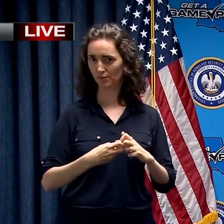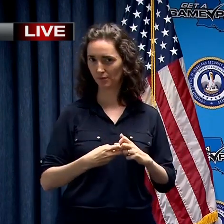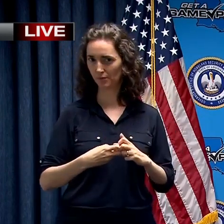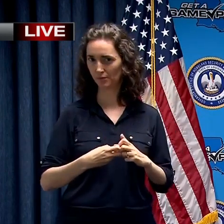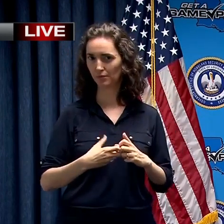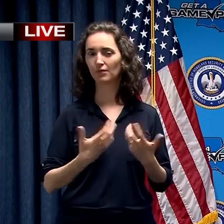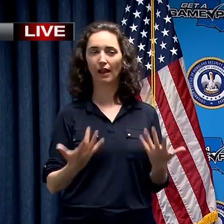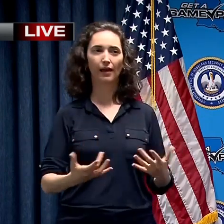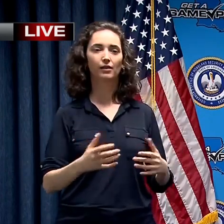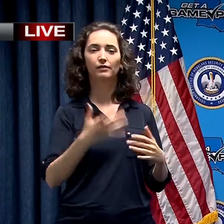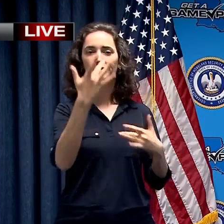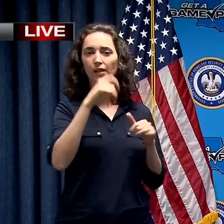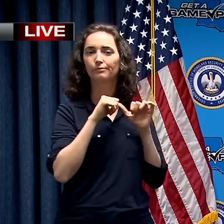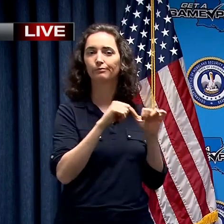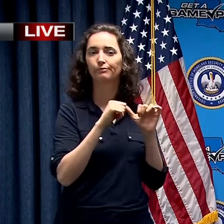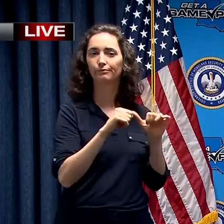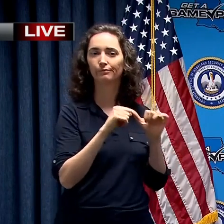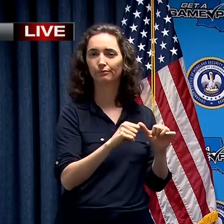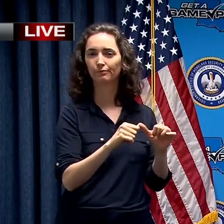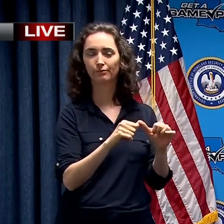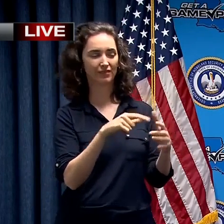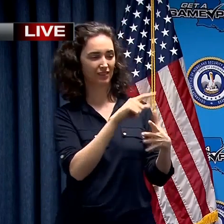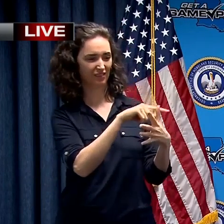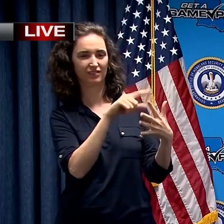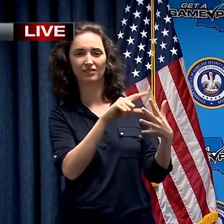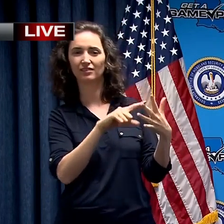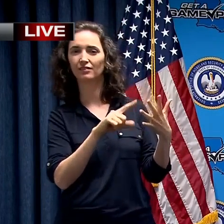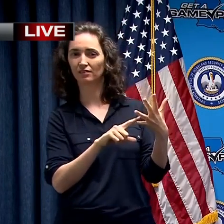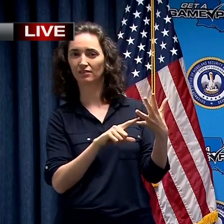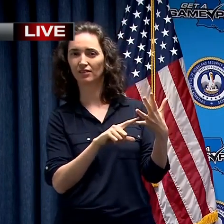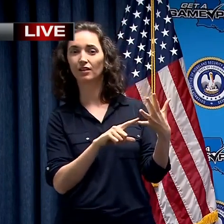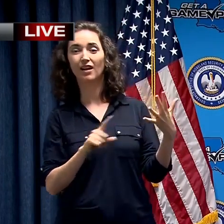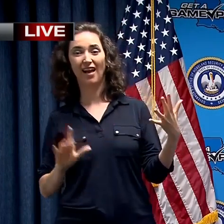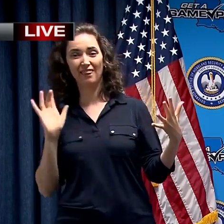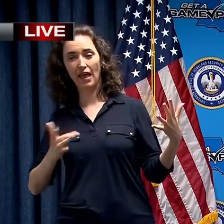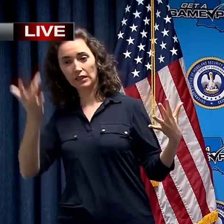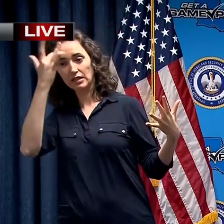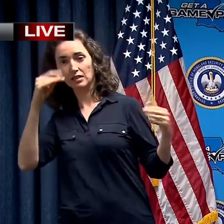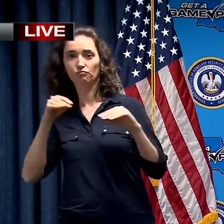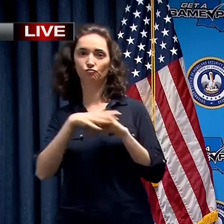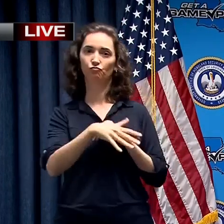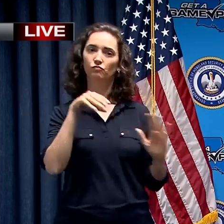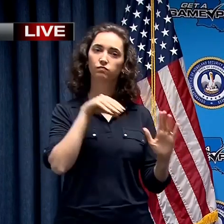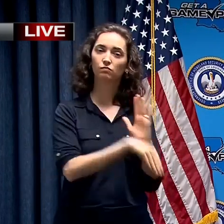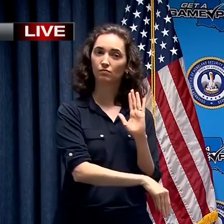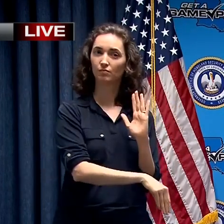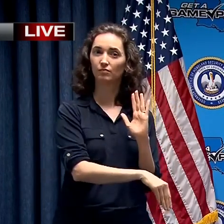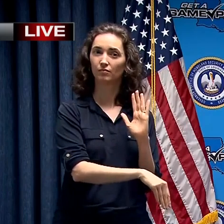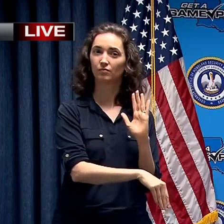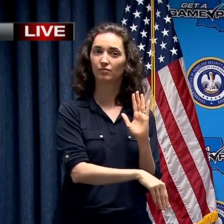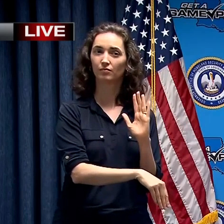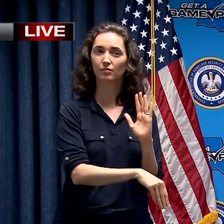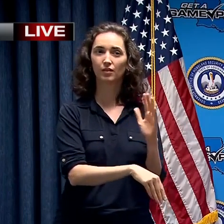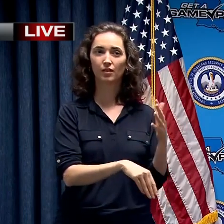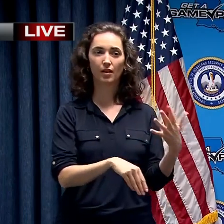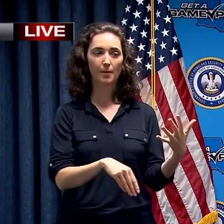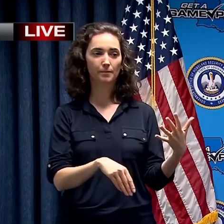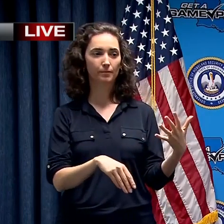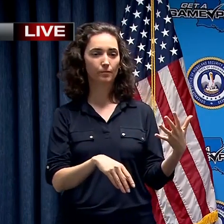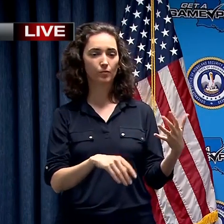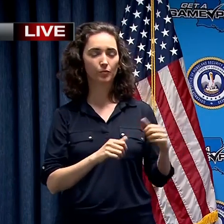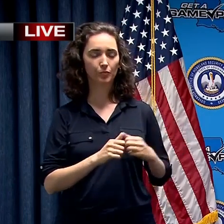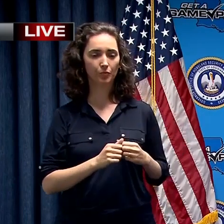those chronic health conditions that make people especially vulnerable to this disease and make them more prone to succumbing